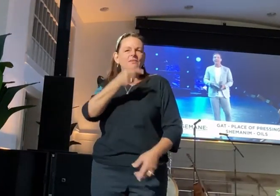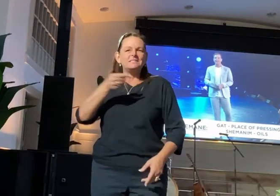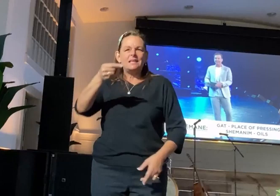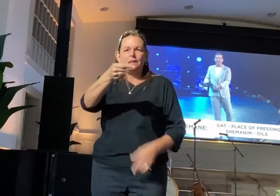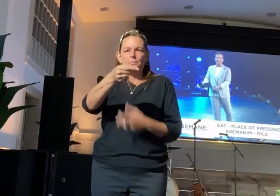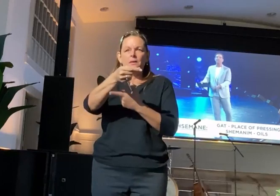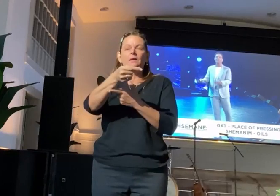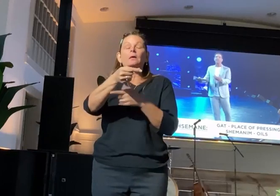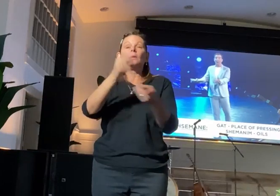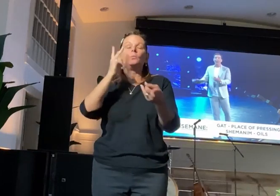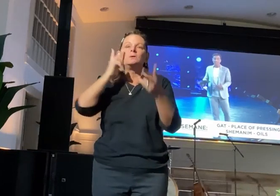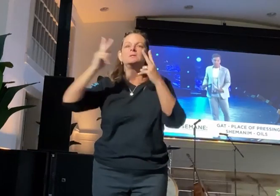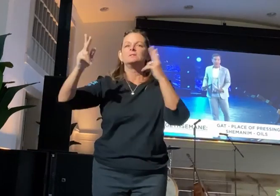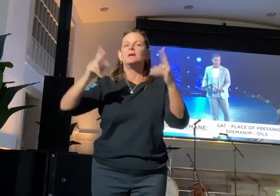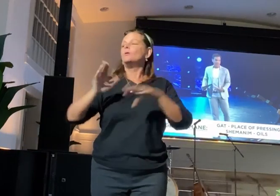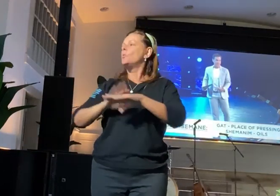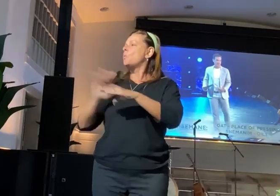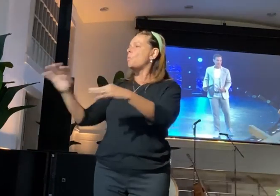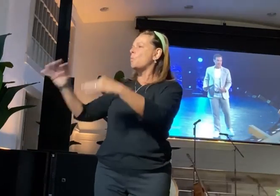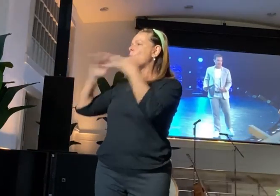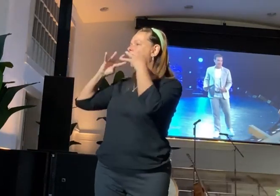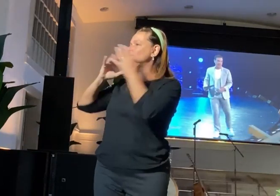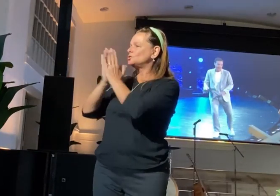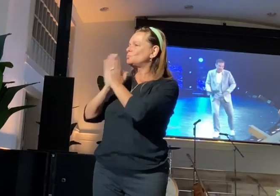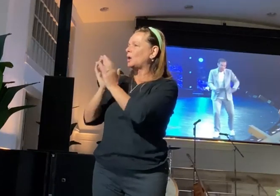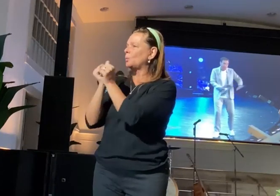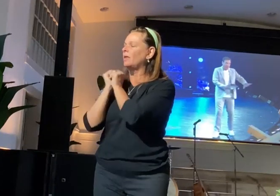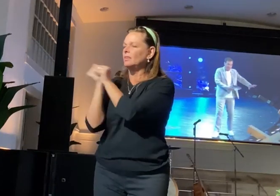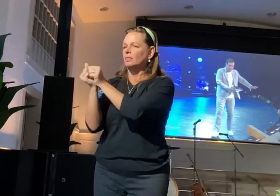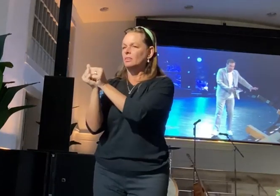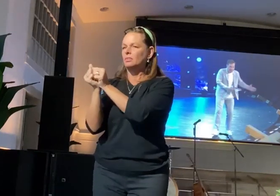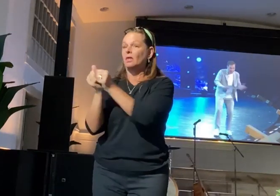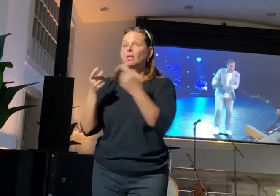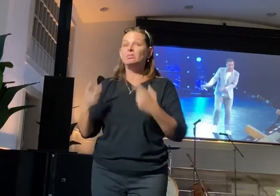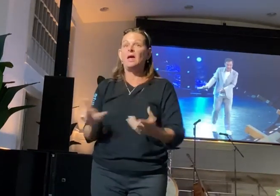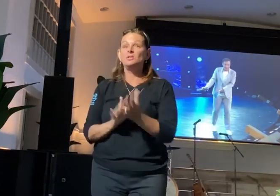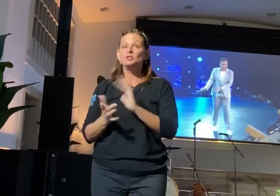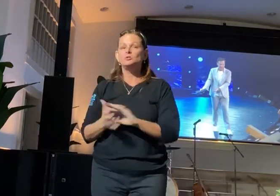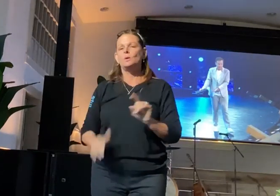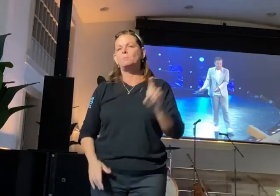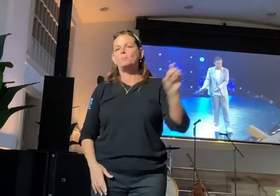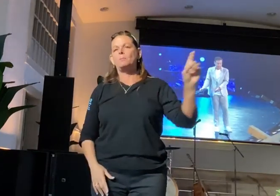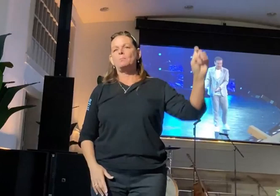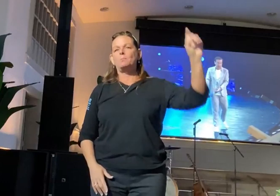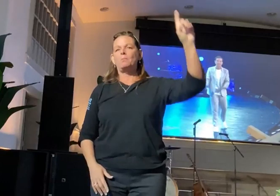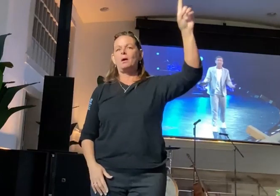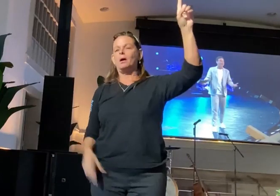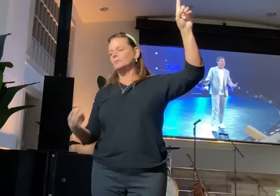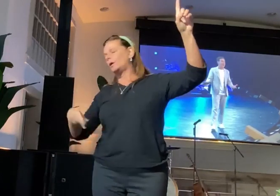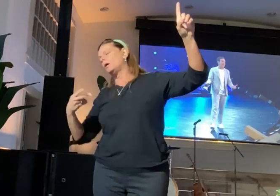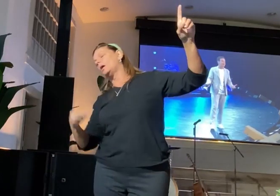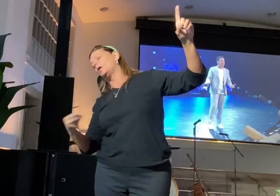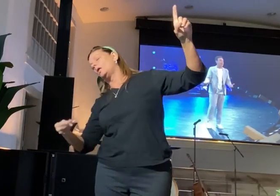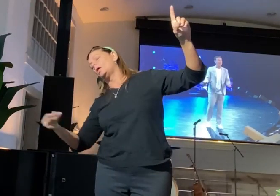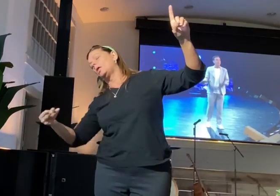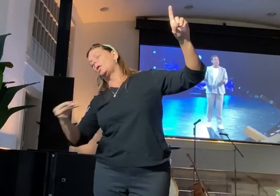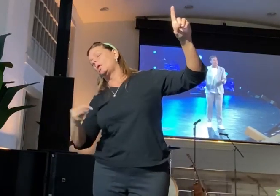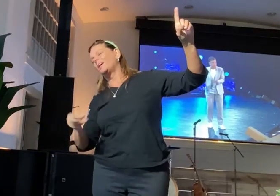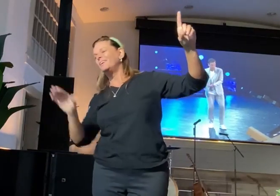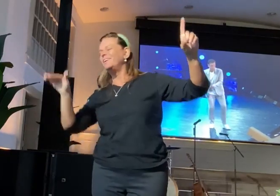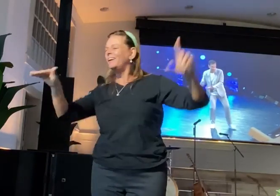Jesus had his disciples. He says, "Watch and pray," and then he would go off and pray, and he would come back and find them asleep. And three